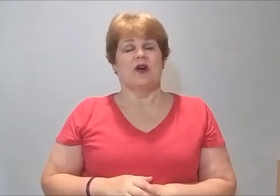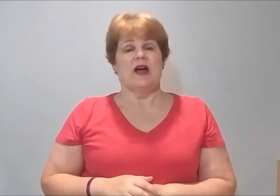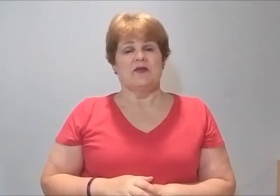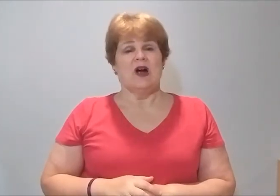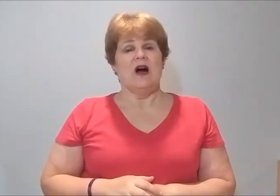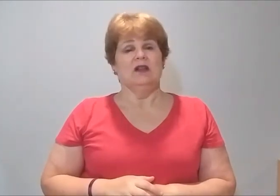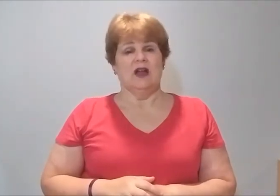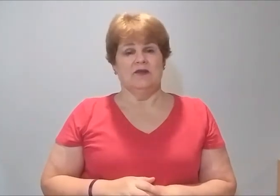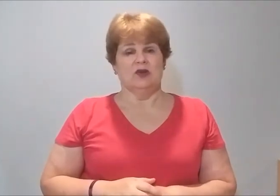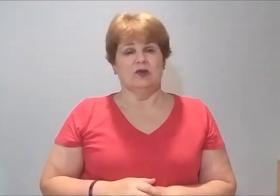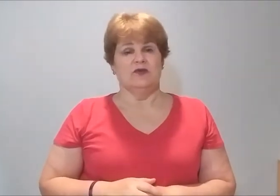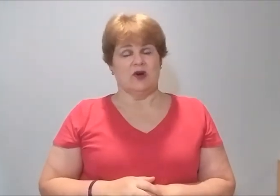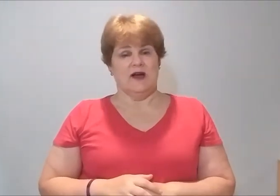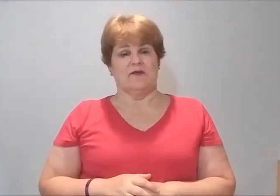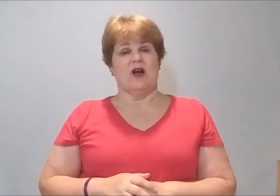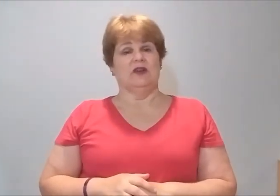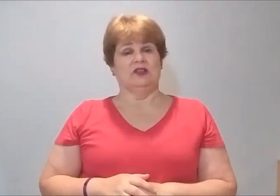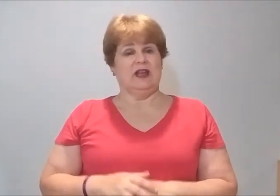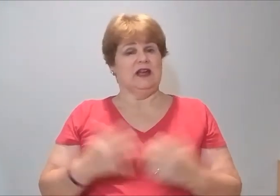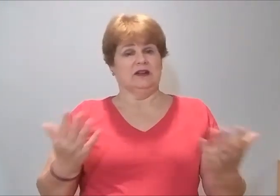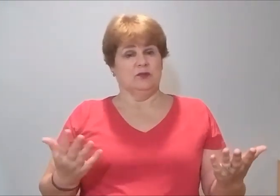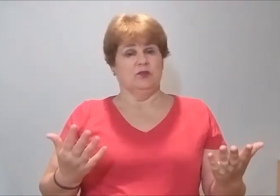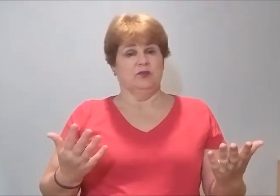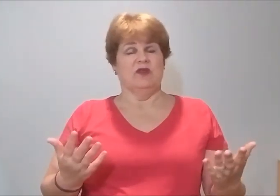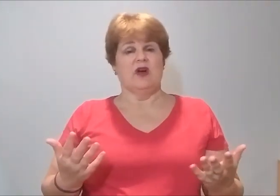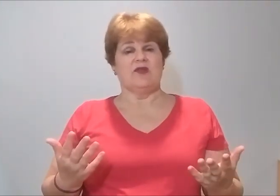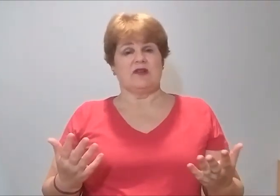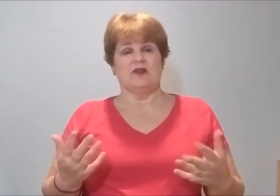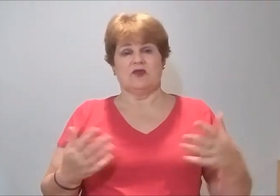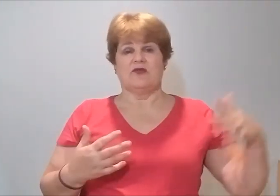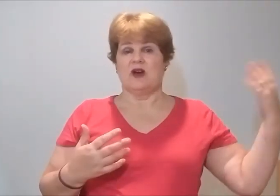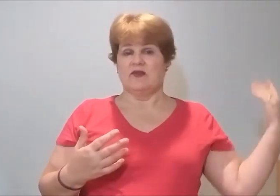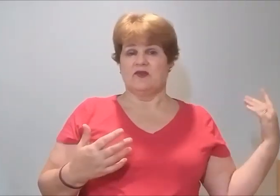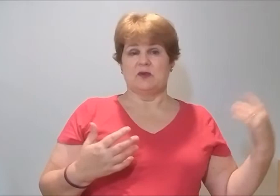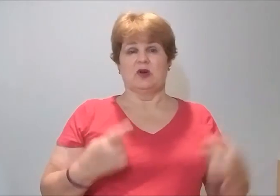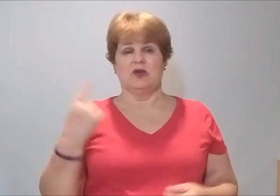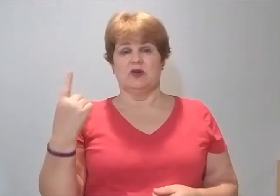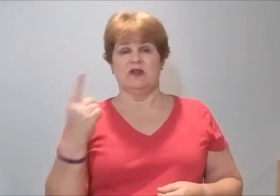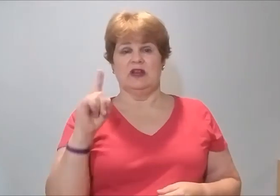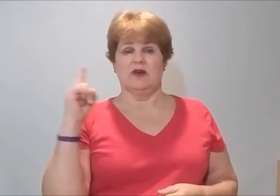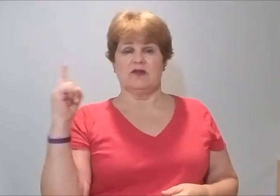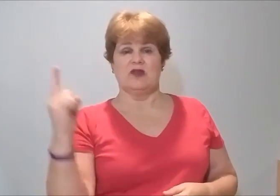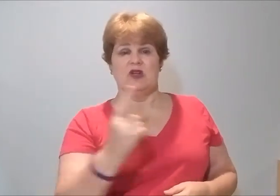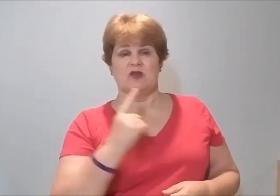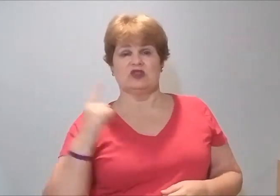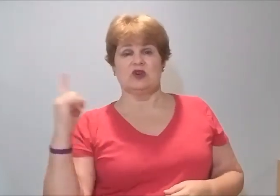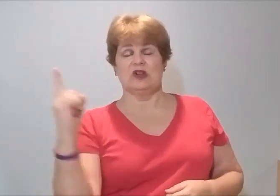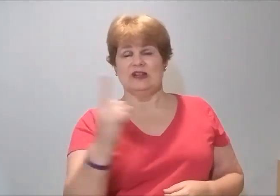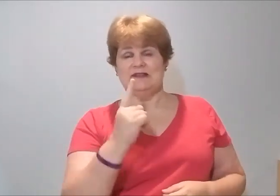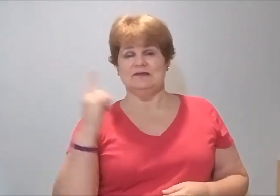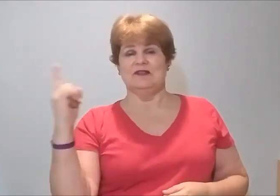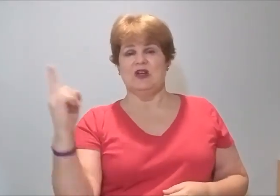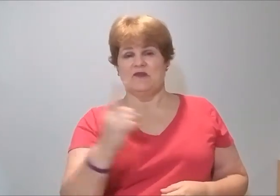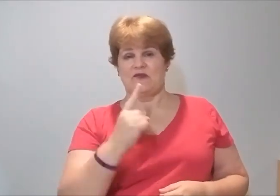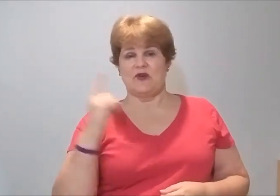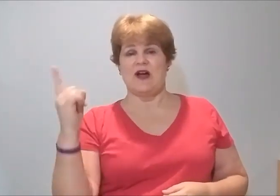Forever I'll love you, forever I'll stand. We know the signs for forever from earlier videos. You're circling.